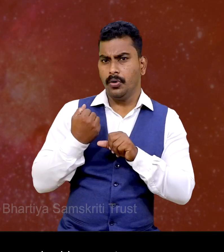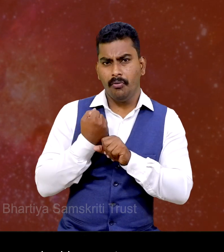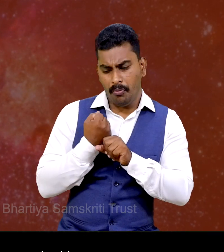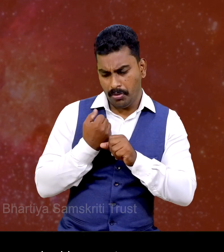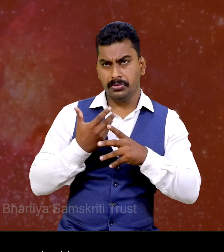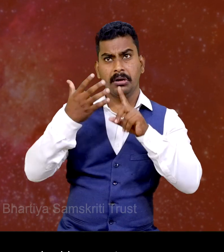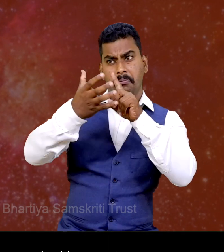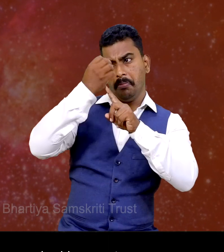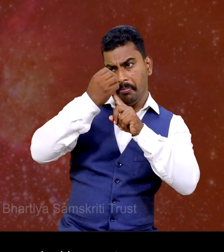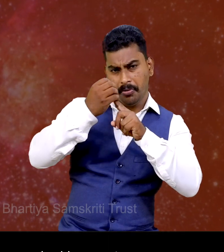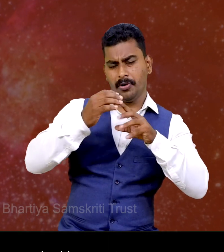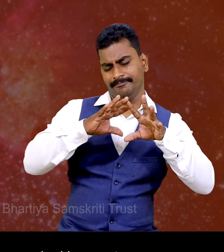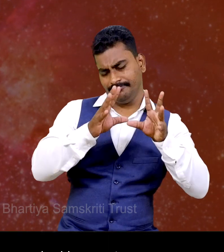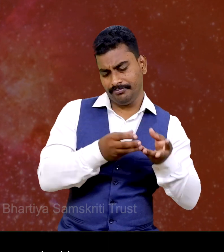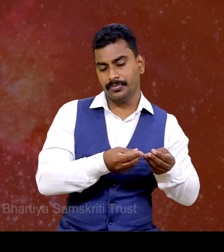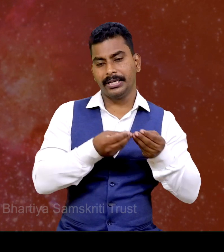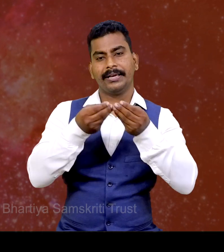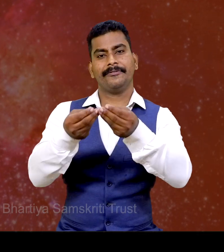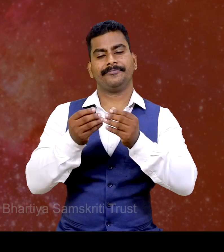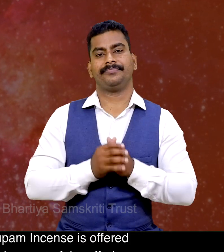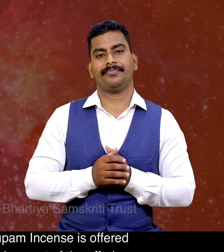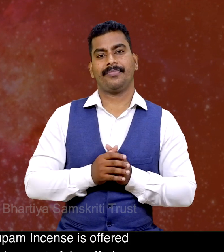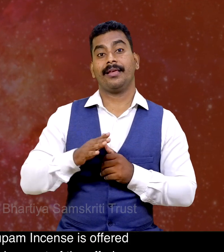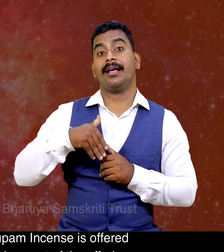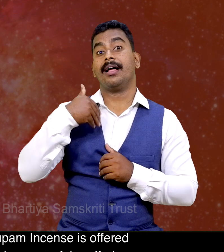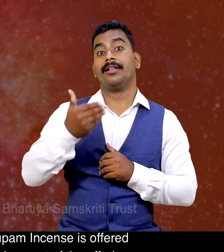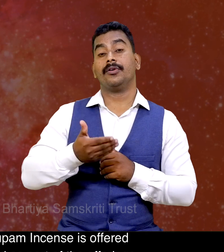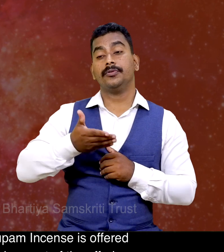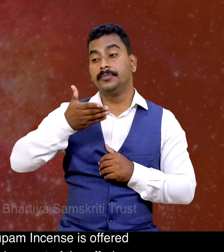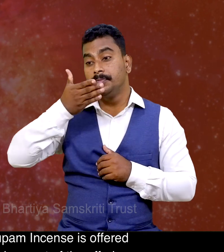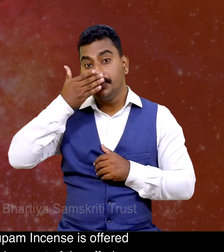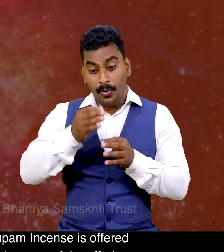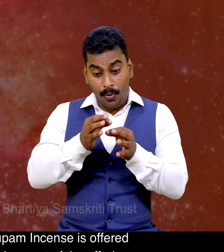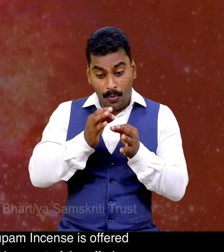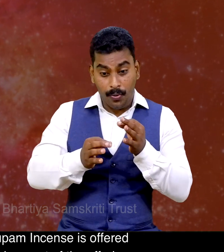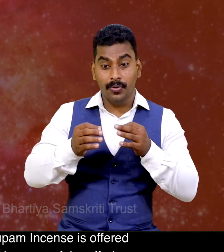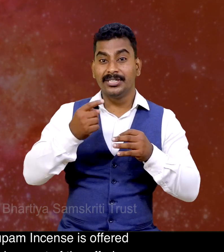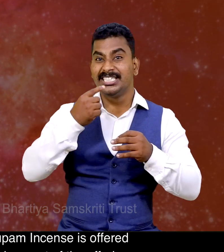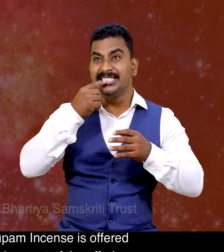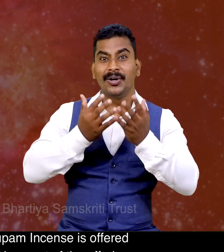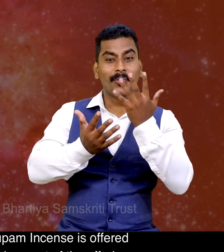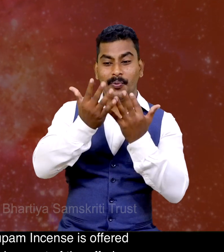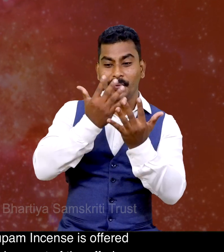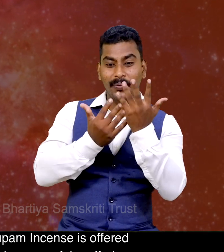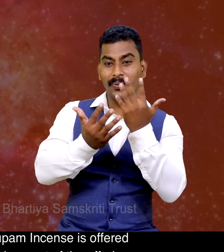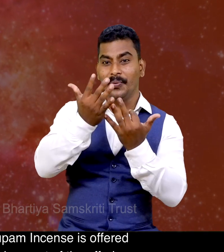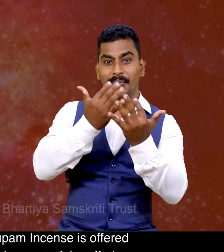actions and achievements. Dhupam. The incense is offered to God